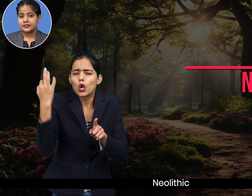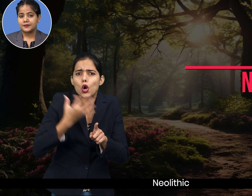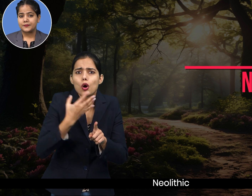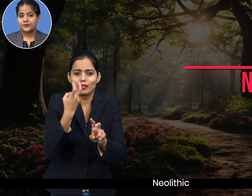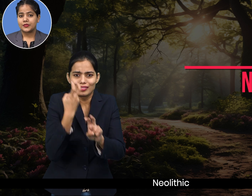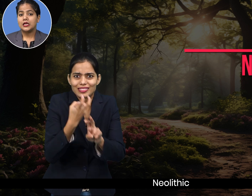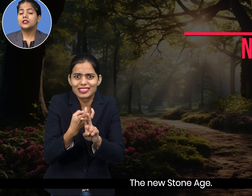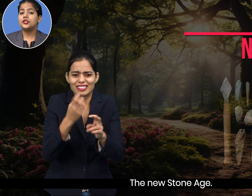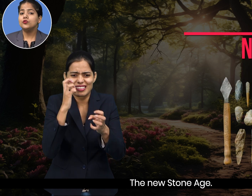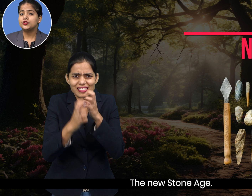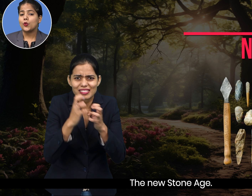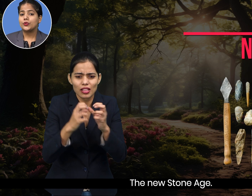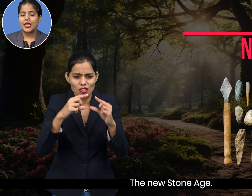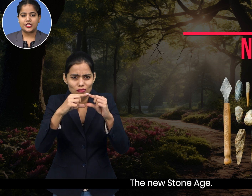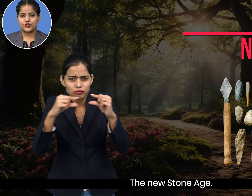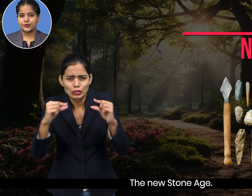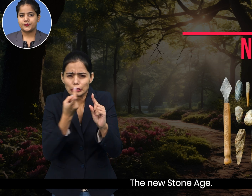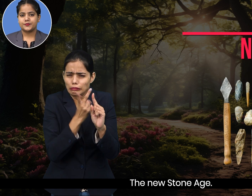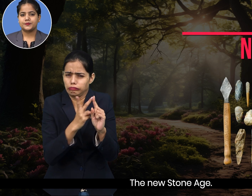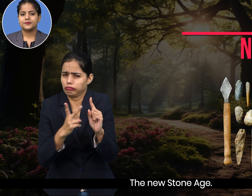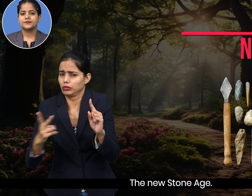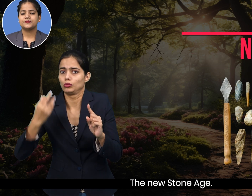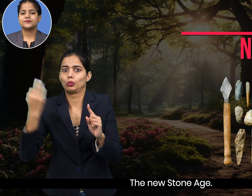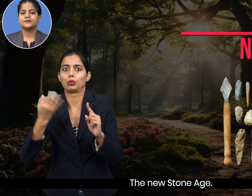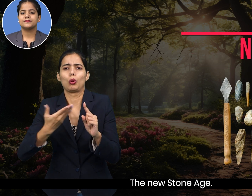Neolithic. The new stone age.